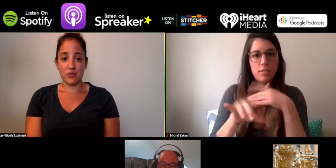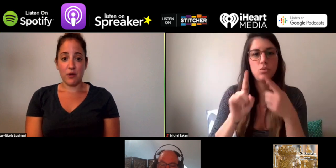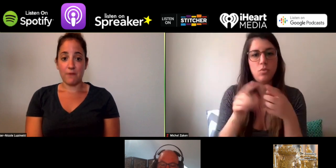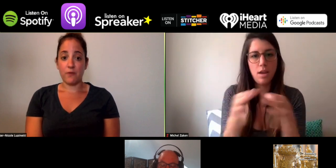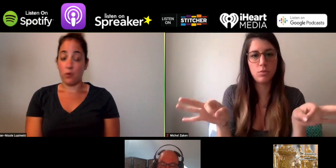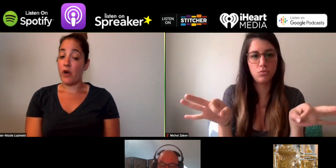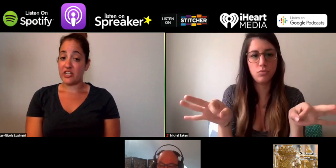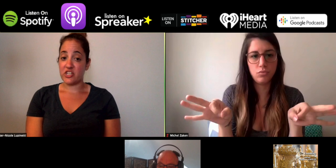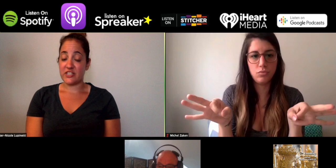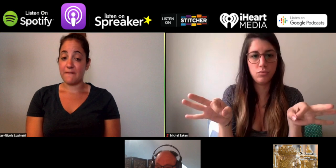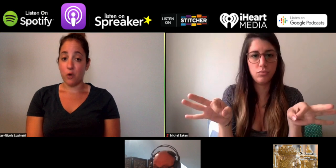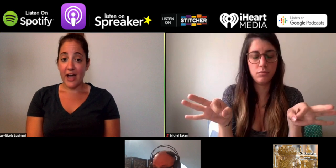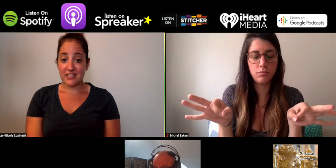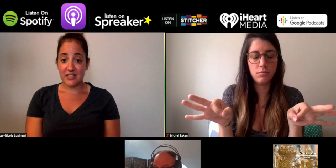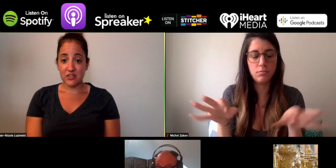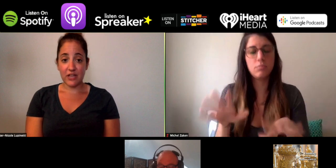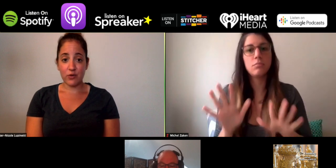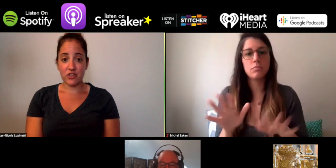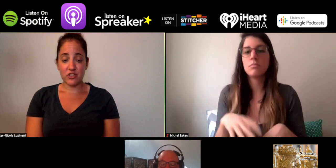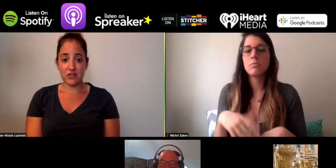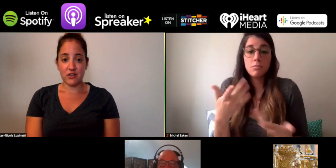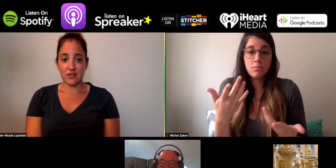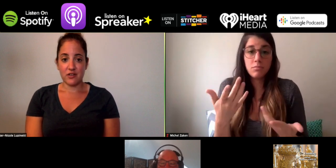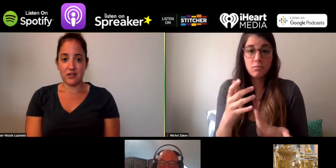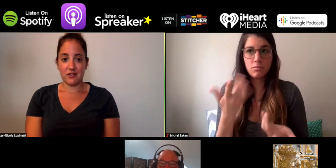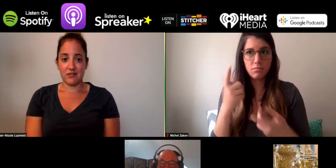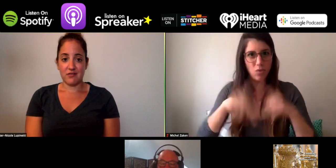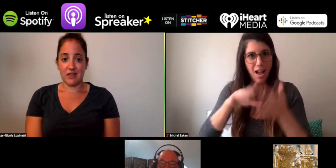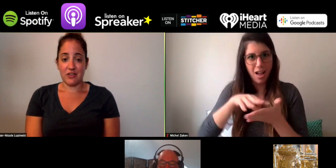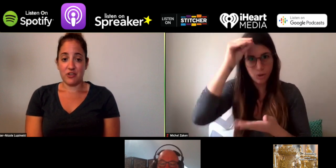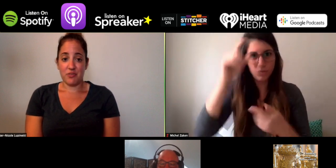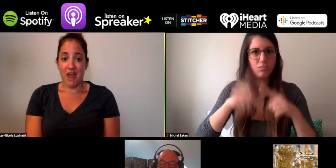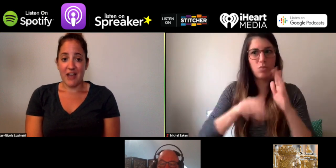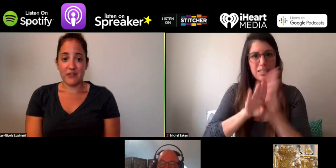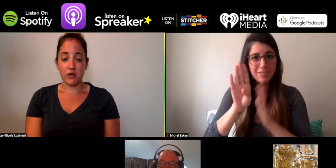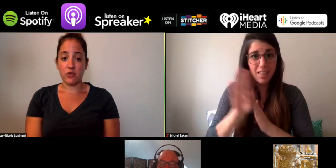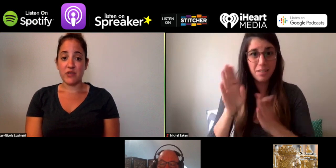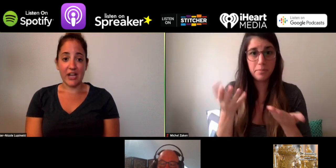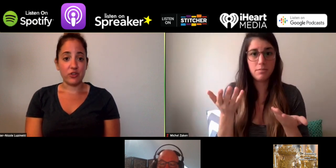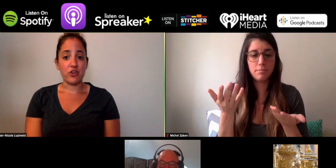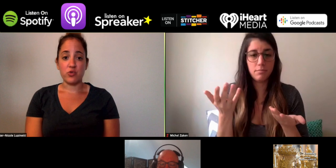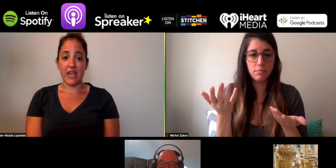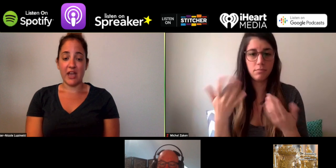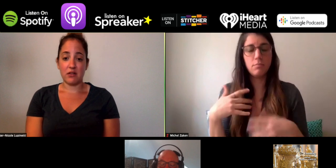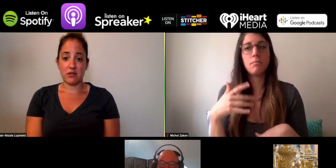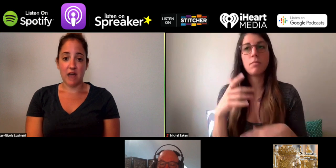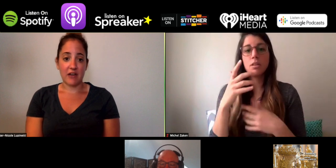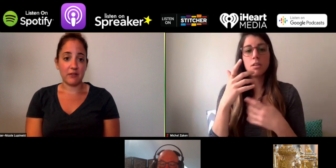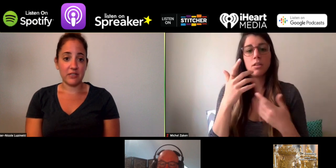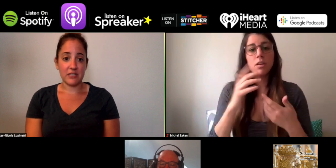to, full access to language, you're deprived. You know, you can't learn. You